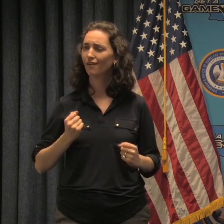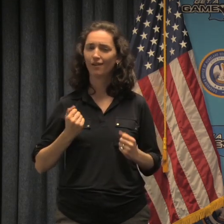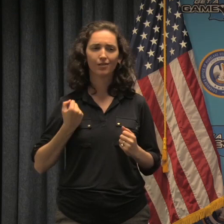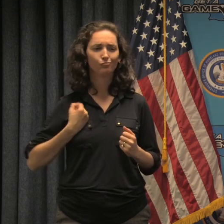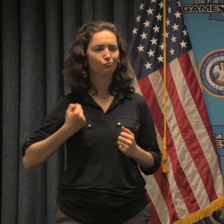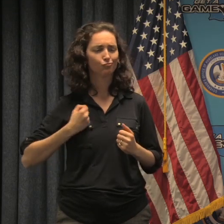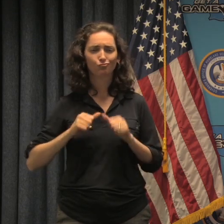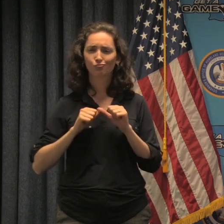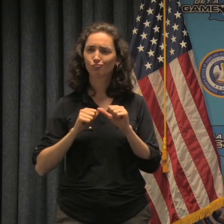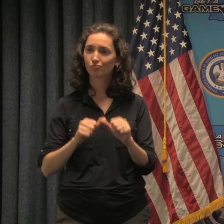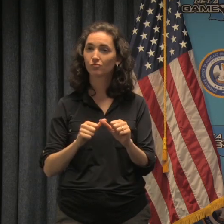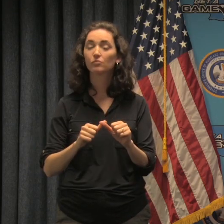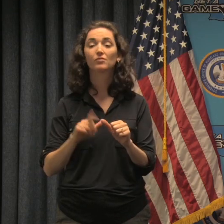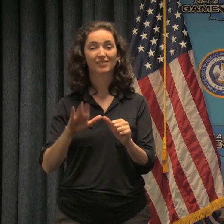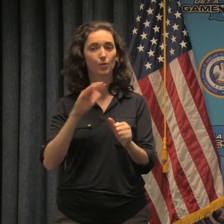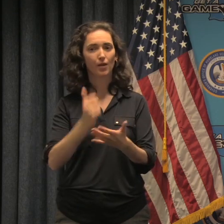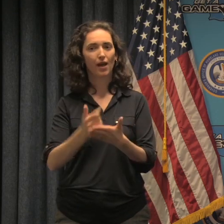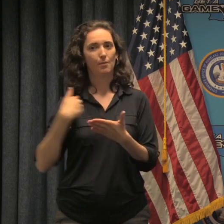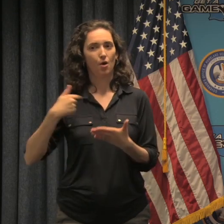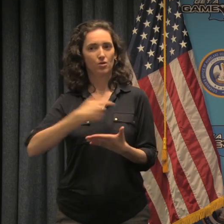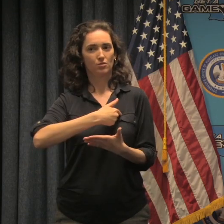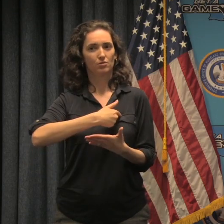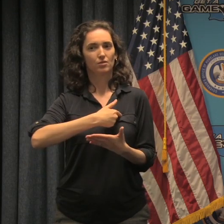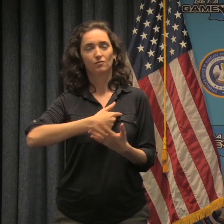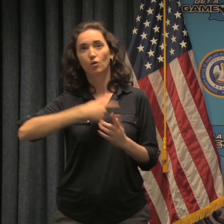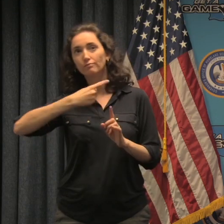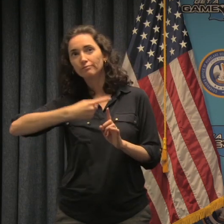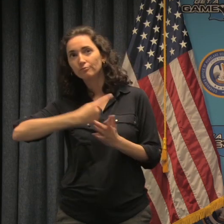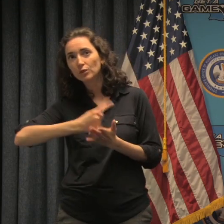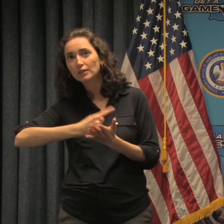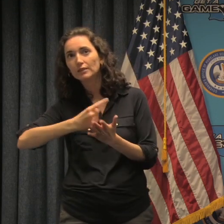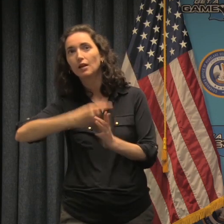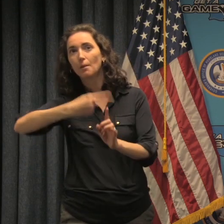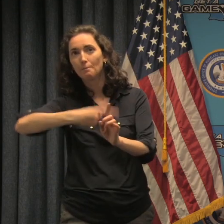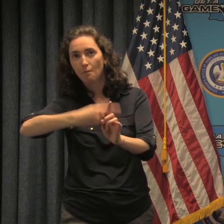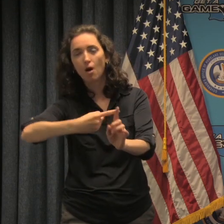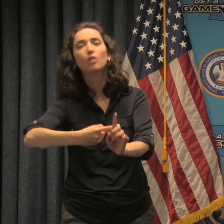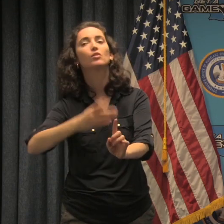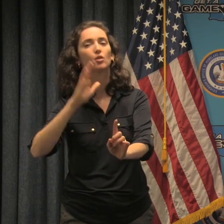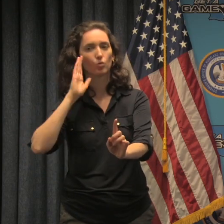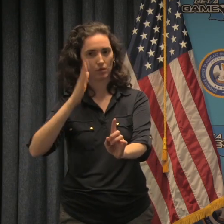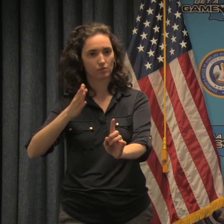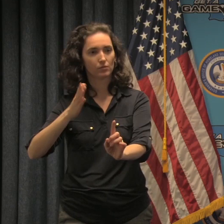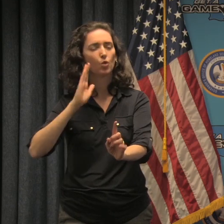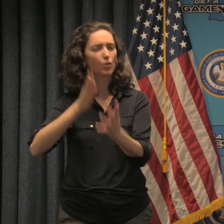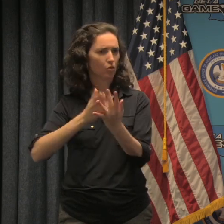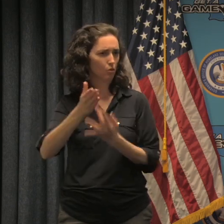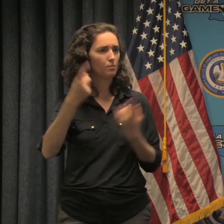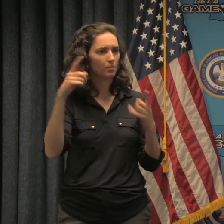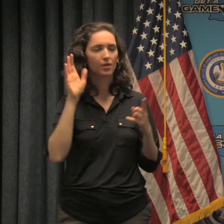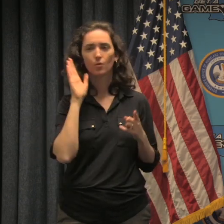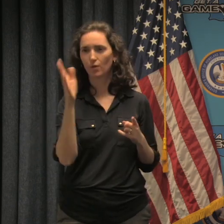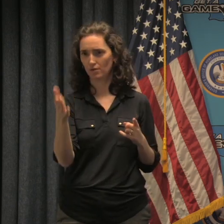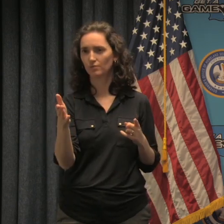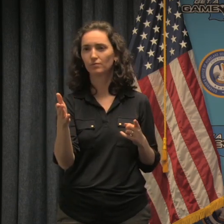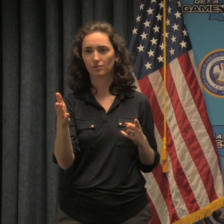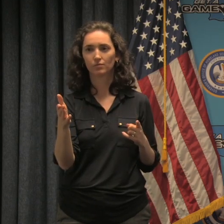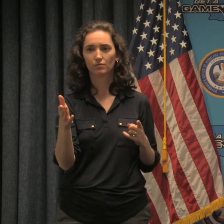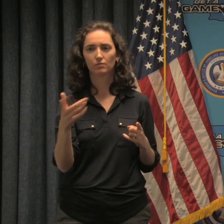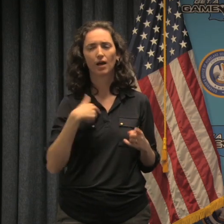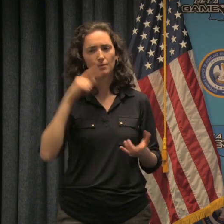well over the coming weeks and months. And we are going to get through this. I have no doubt about